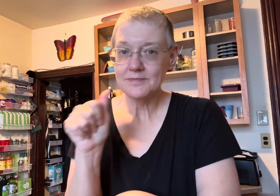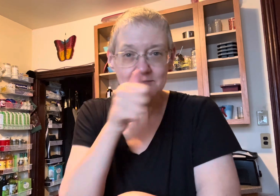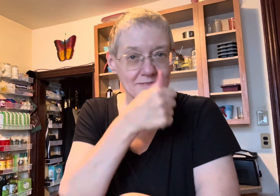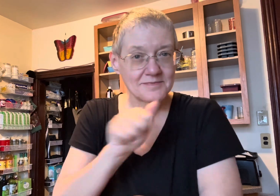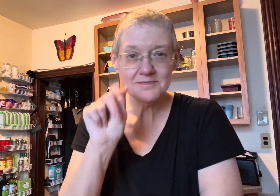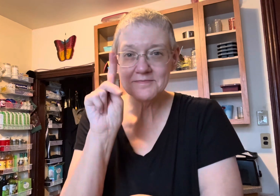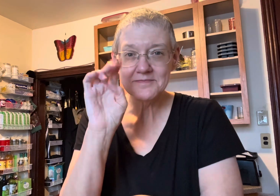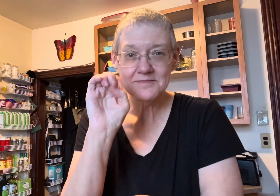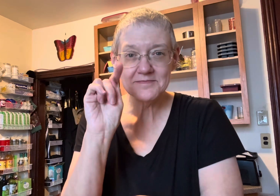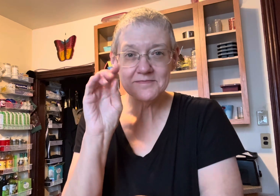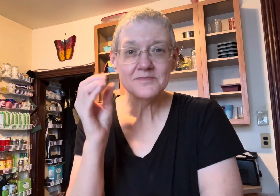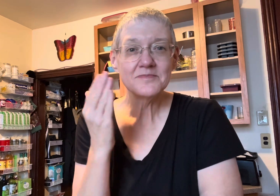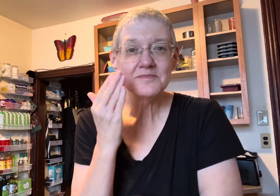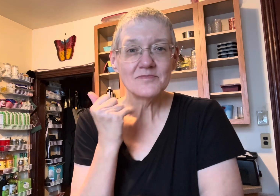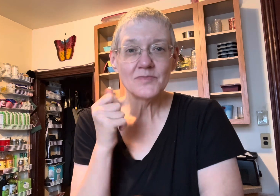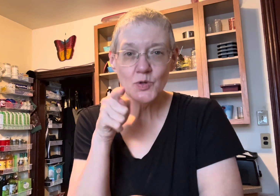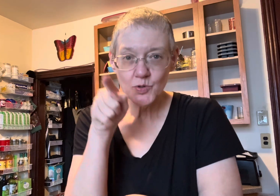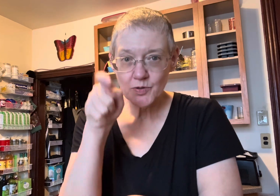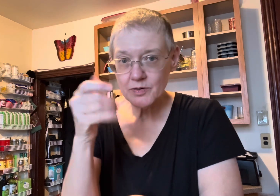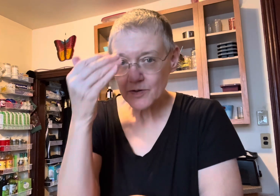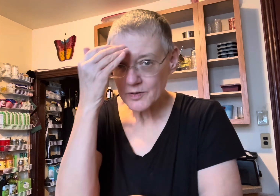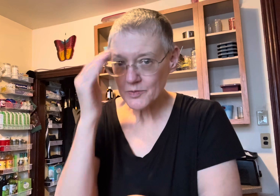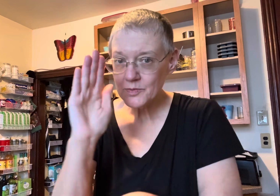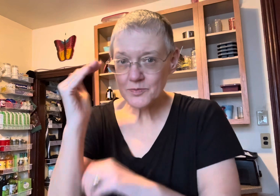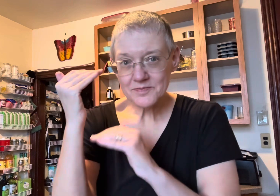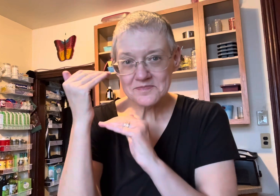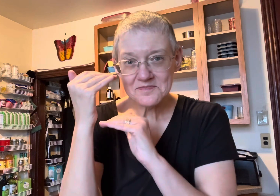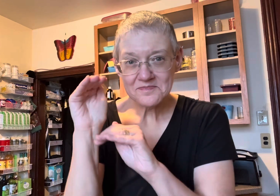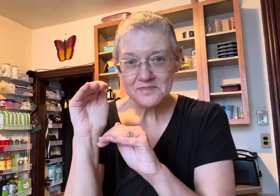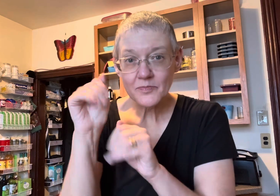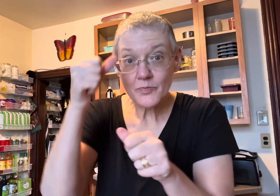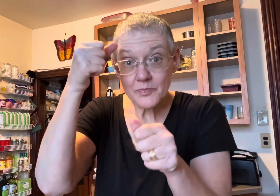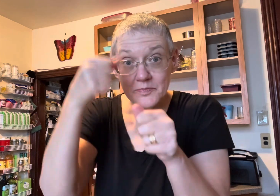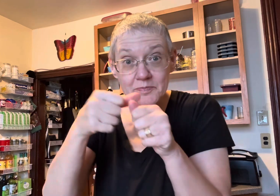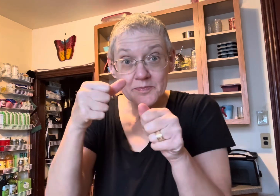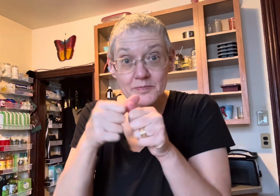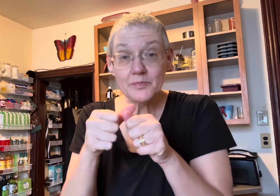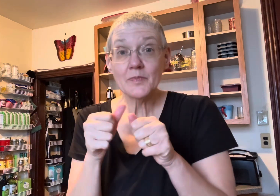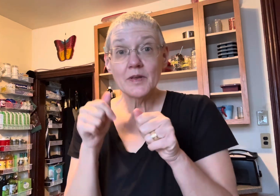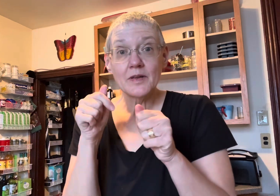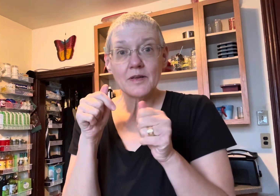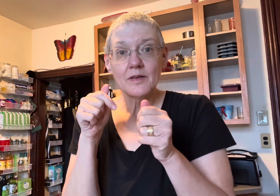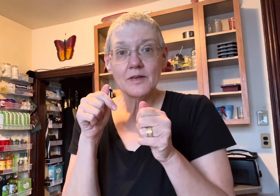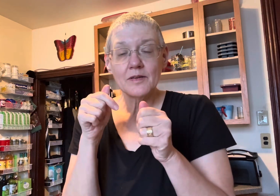But like any keto sweeteners, you need to know your individual limits. Because remember,